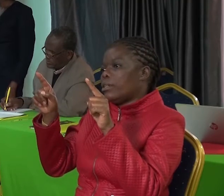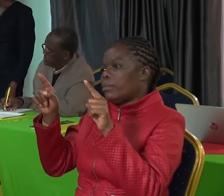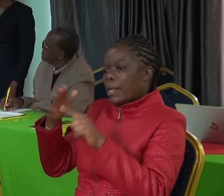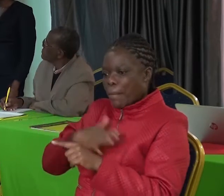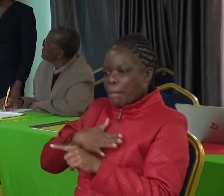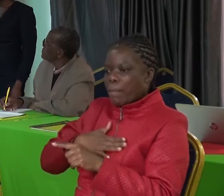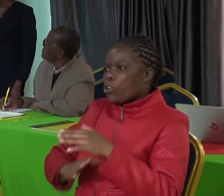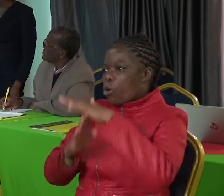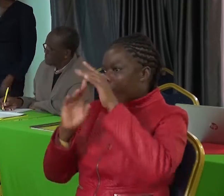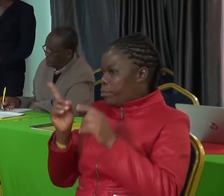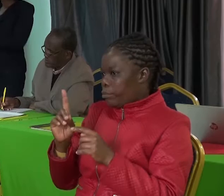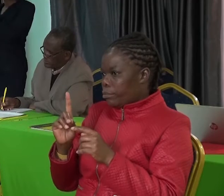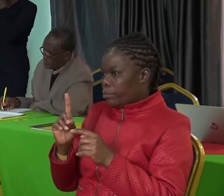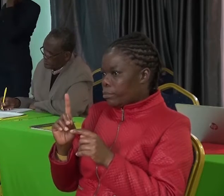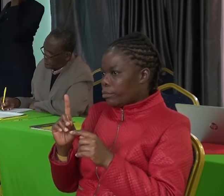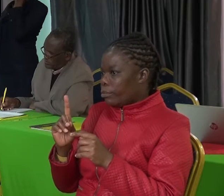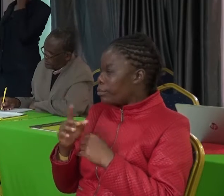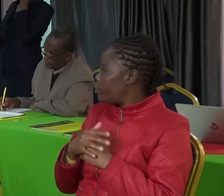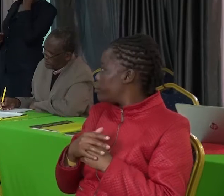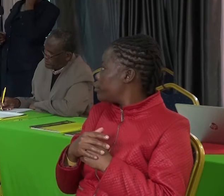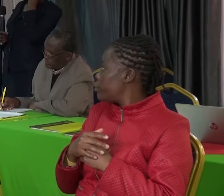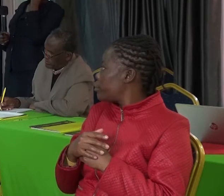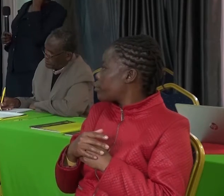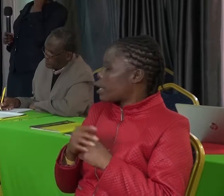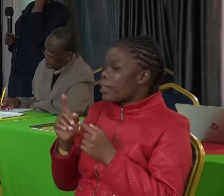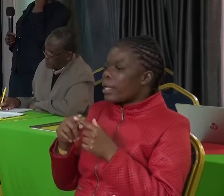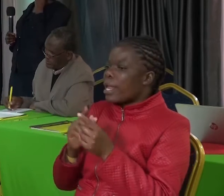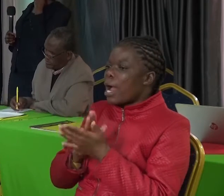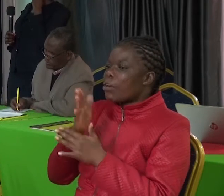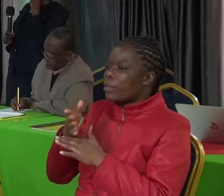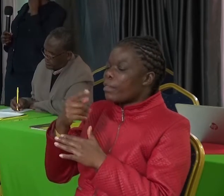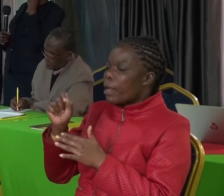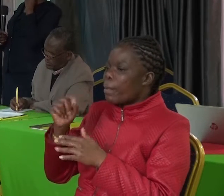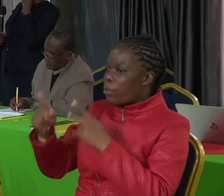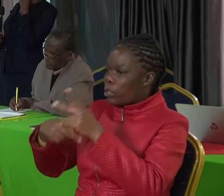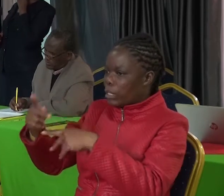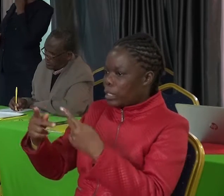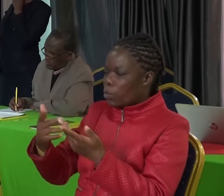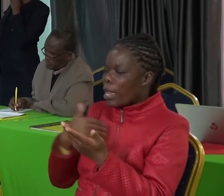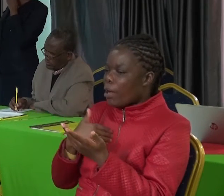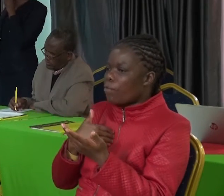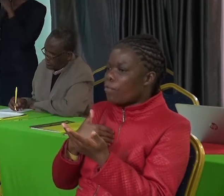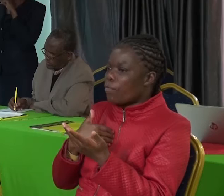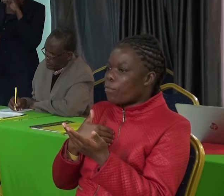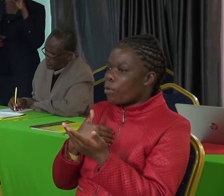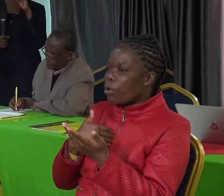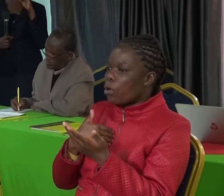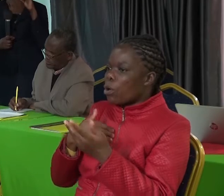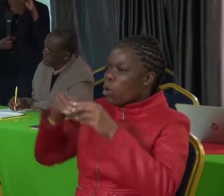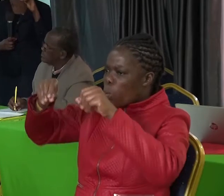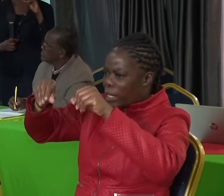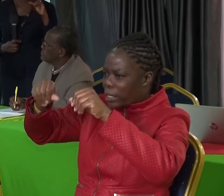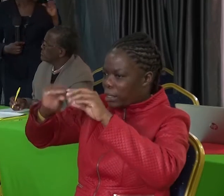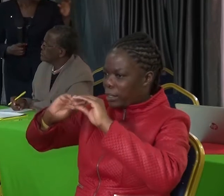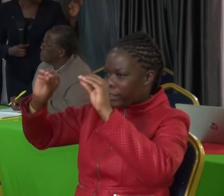after the process, we have the content will be quality teaching and enhanced learning